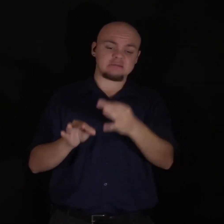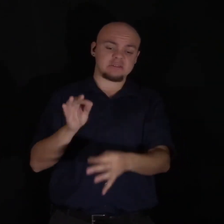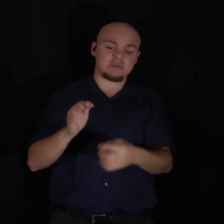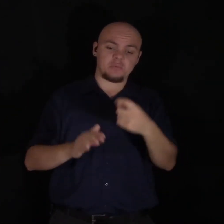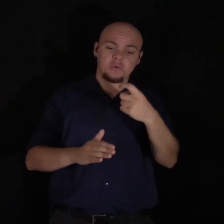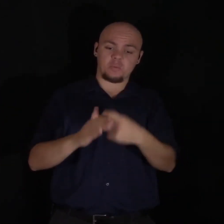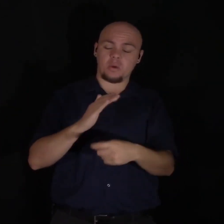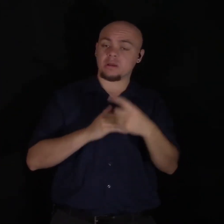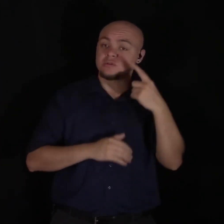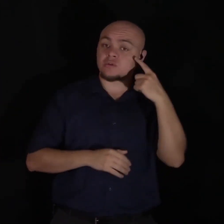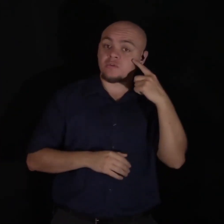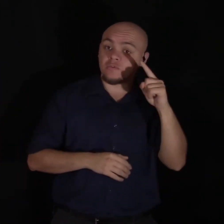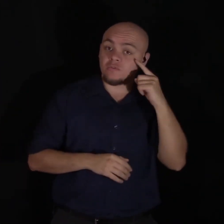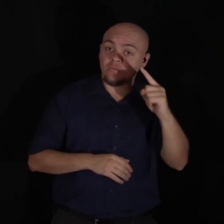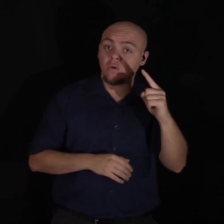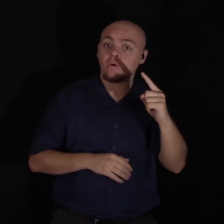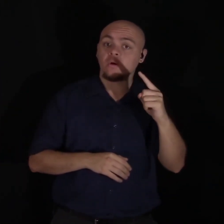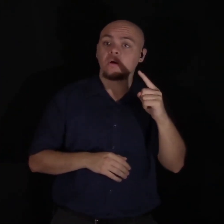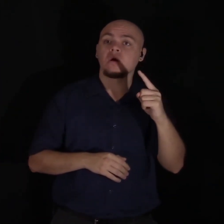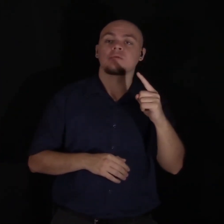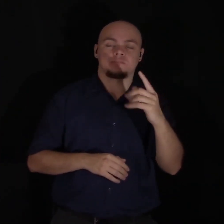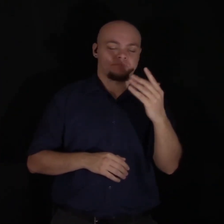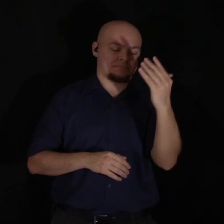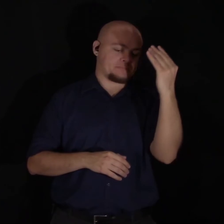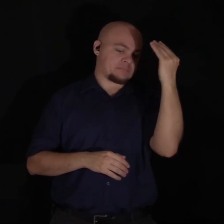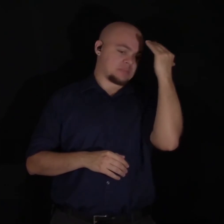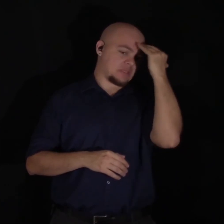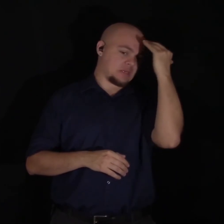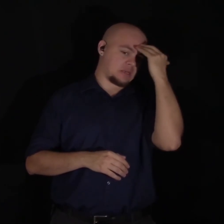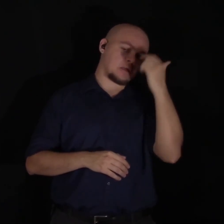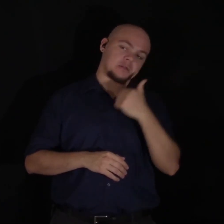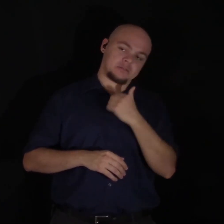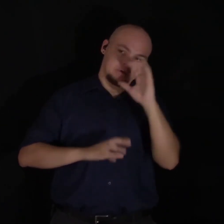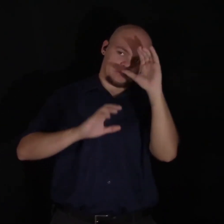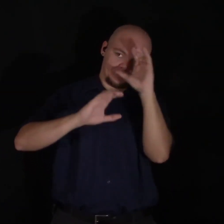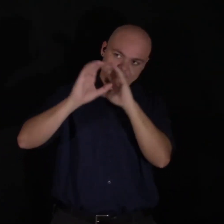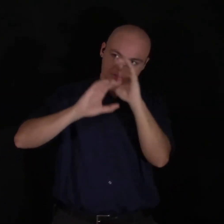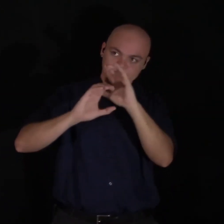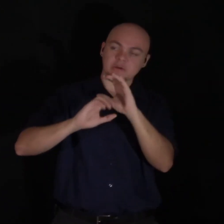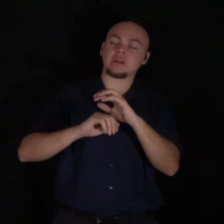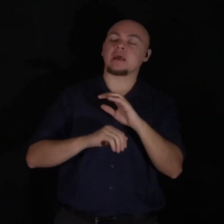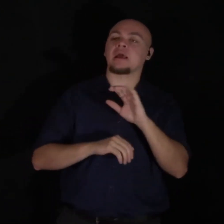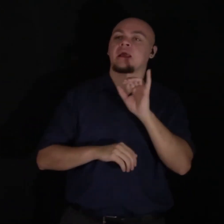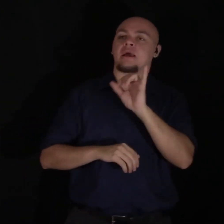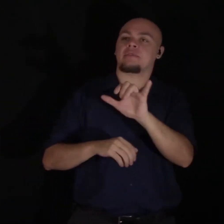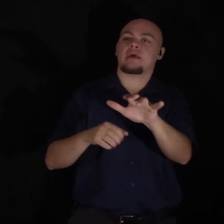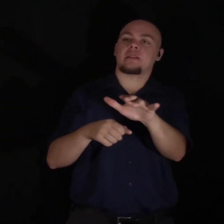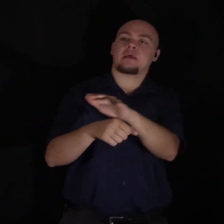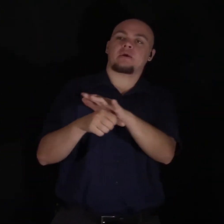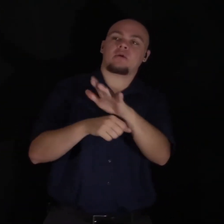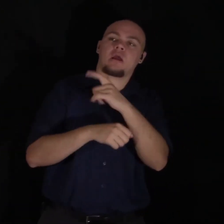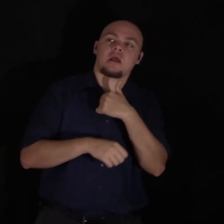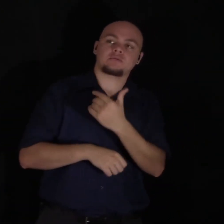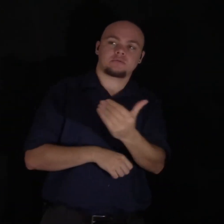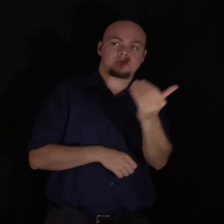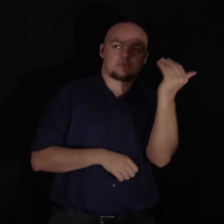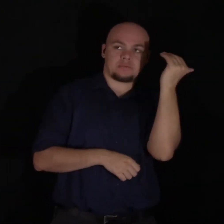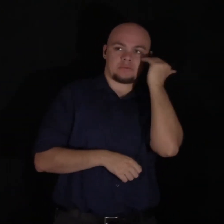for the acquirement of the knowledge which I sought, for the dominion I should acquire and transmit over